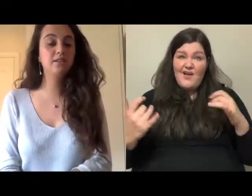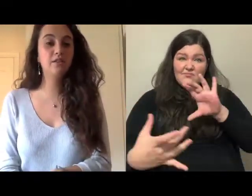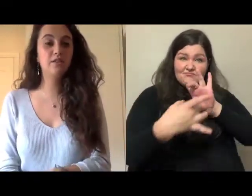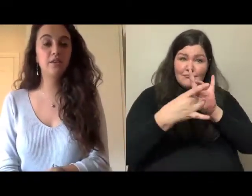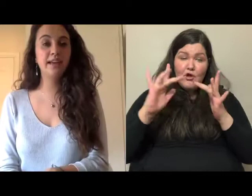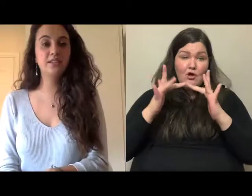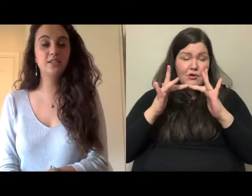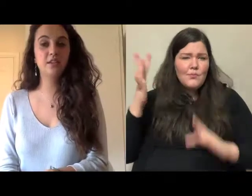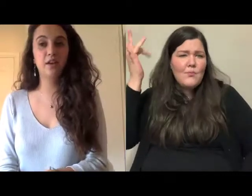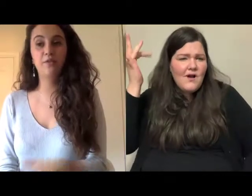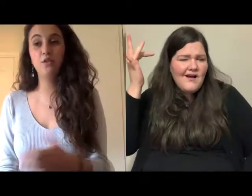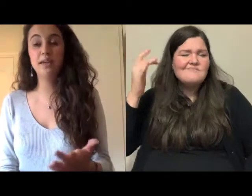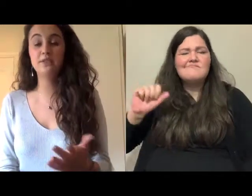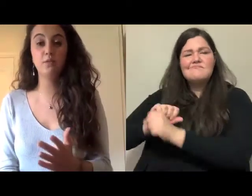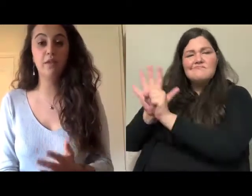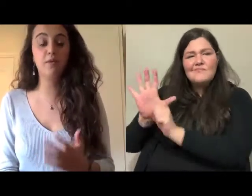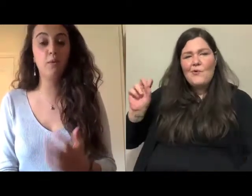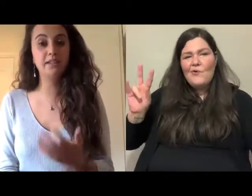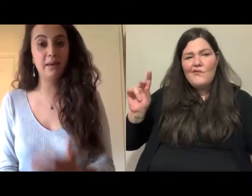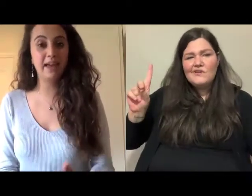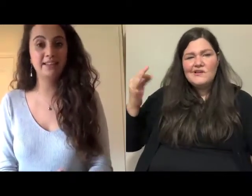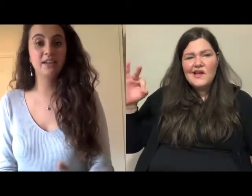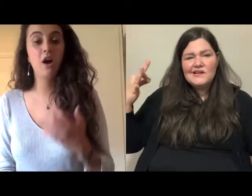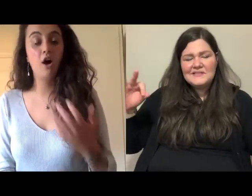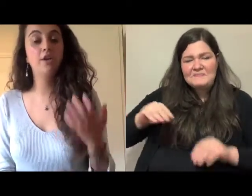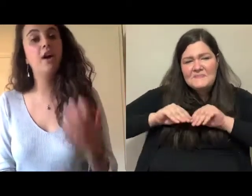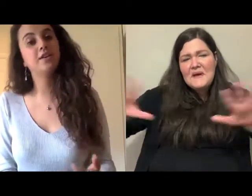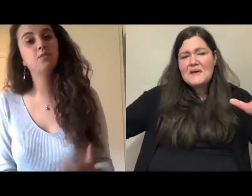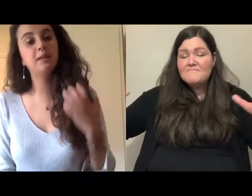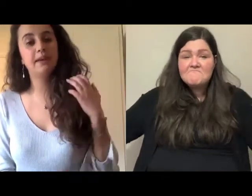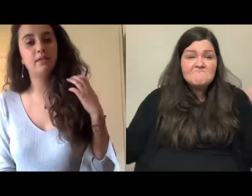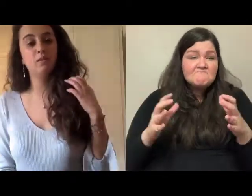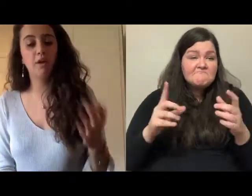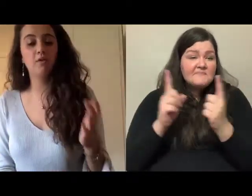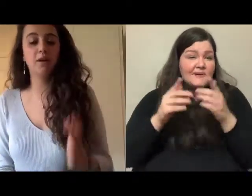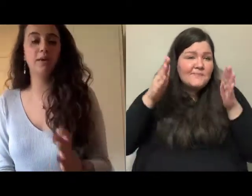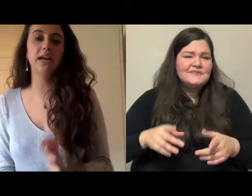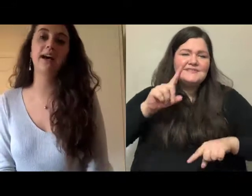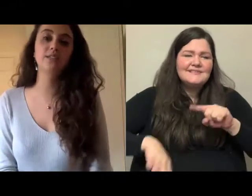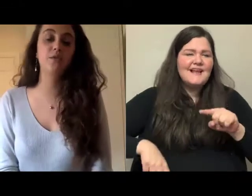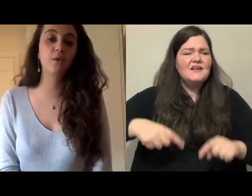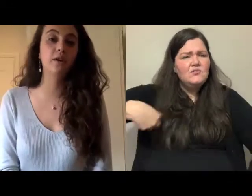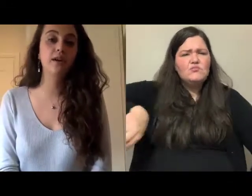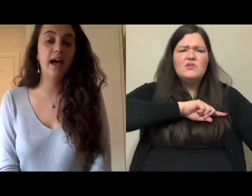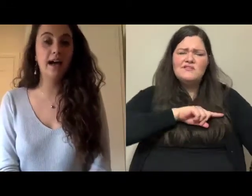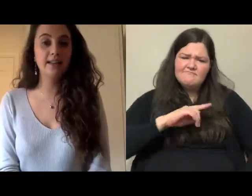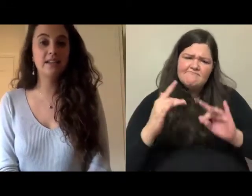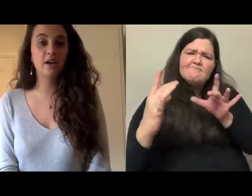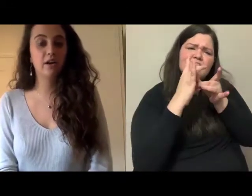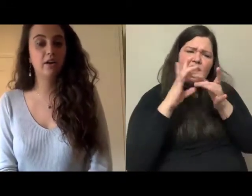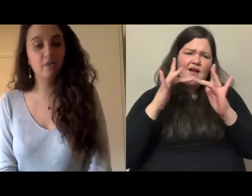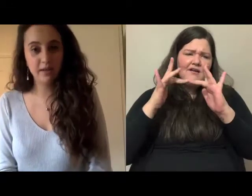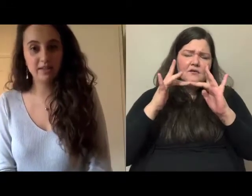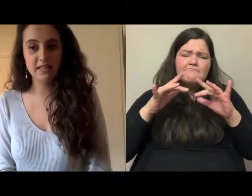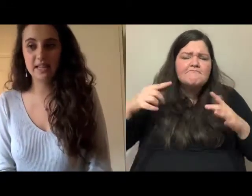But the next few weeks, few months will depend on us, will depend on what are we going to ask for as